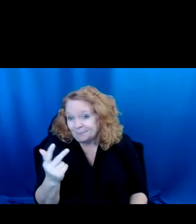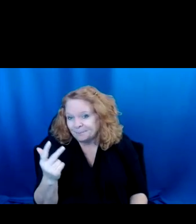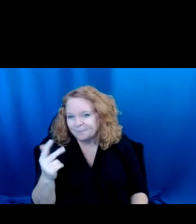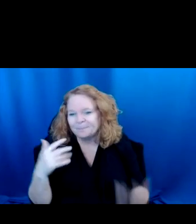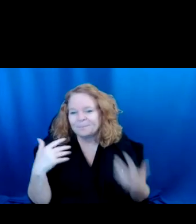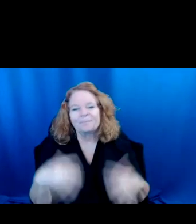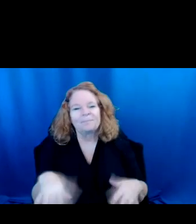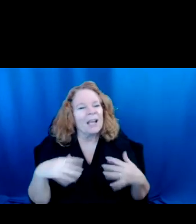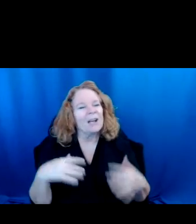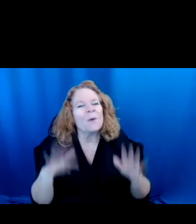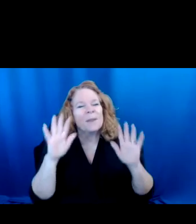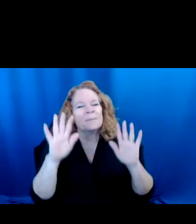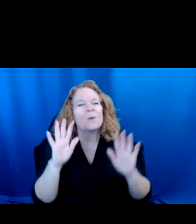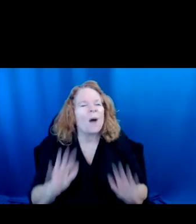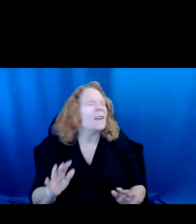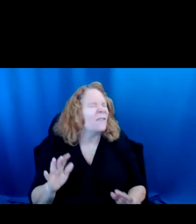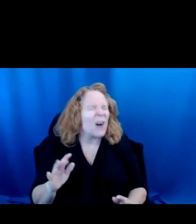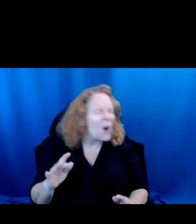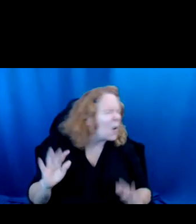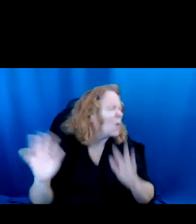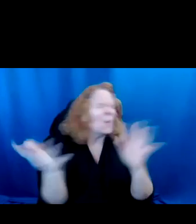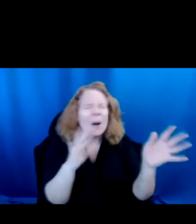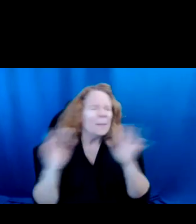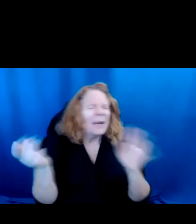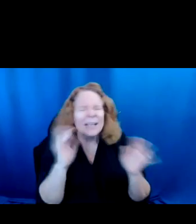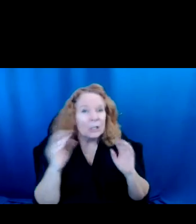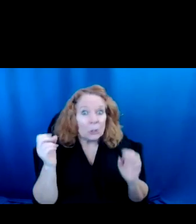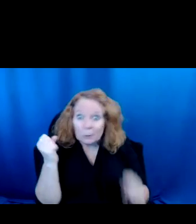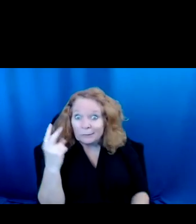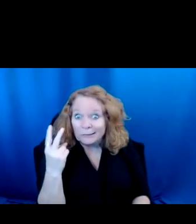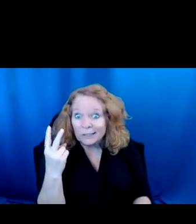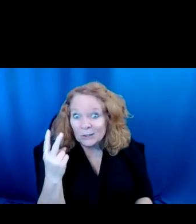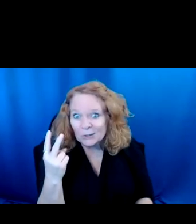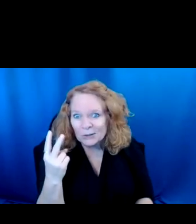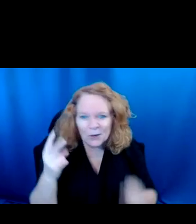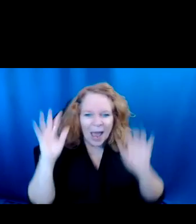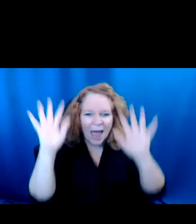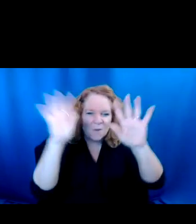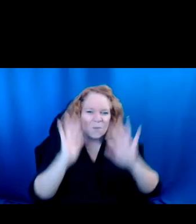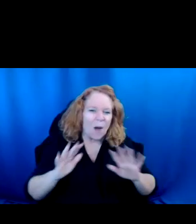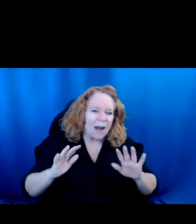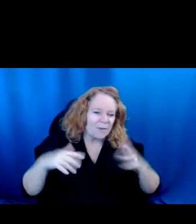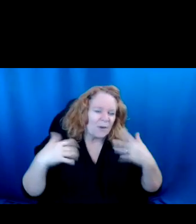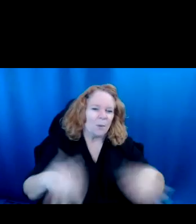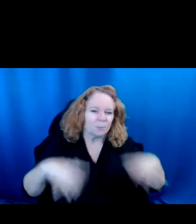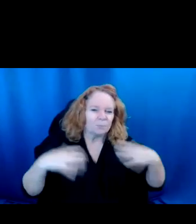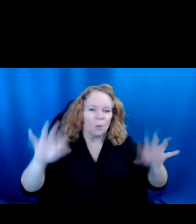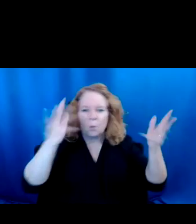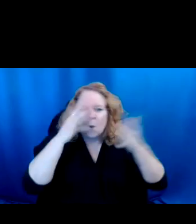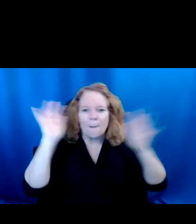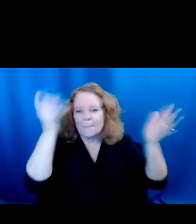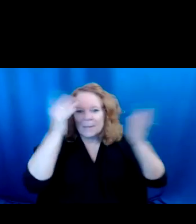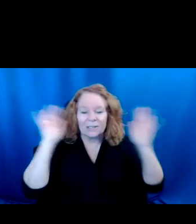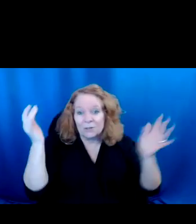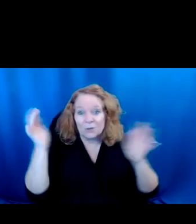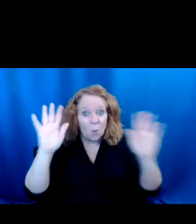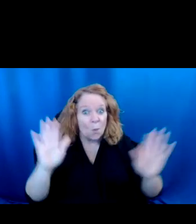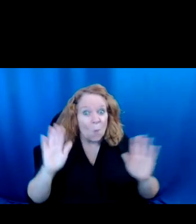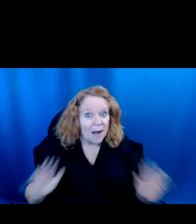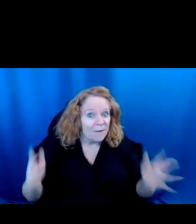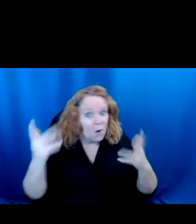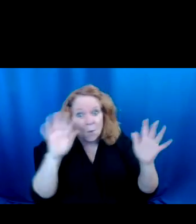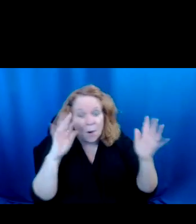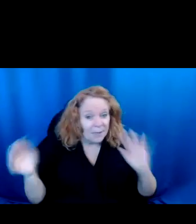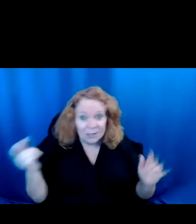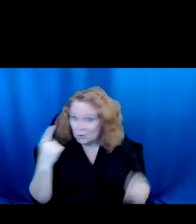incredibly wonderful whoop-a-dee-doo of a two and a fantastic whoop-a-dee-doo of a wonderful whoop-a-dee-doo of